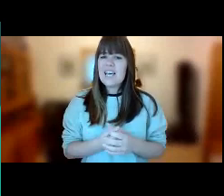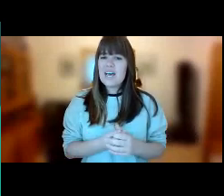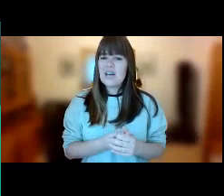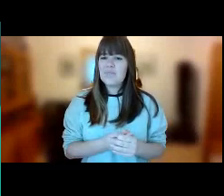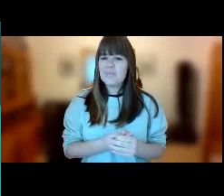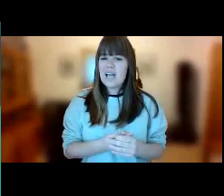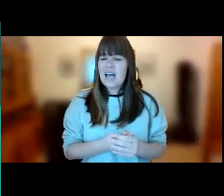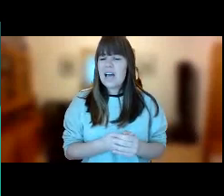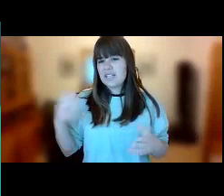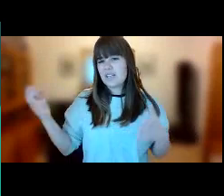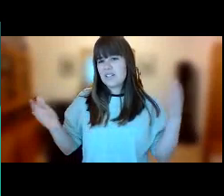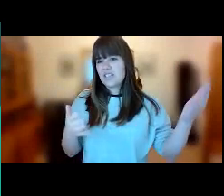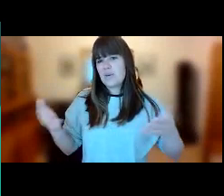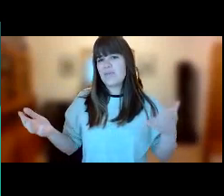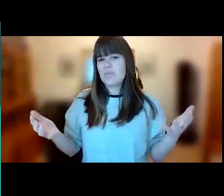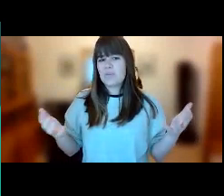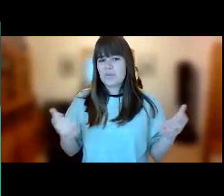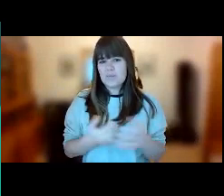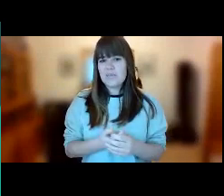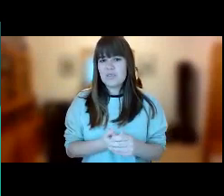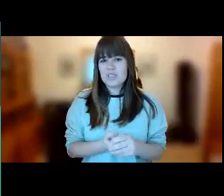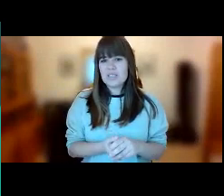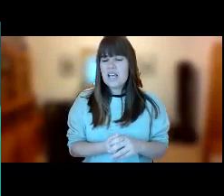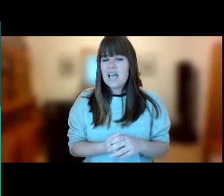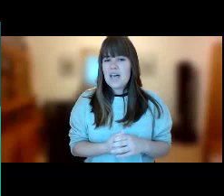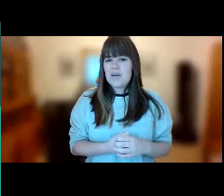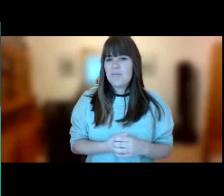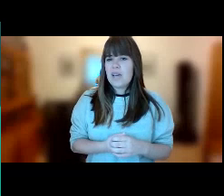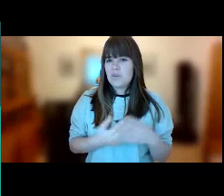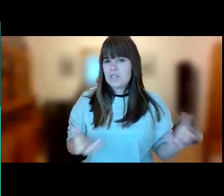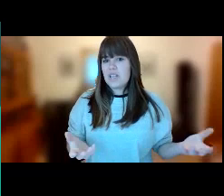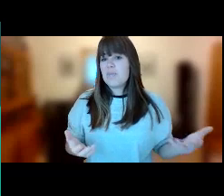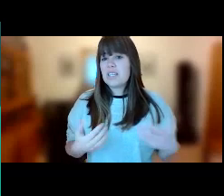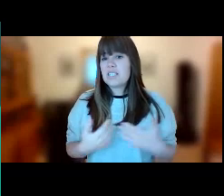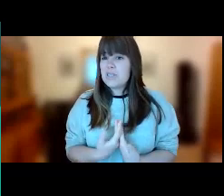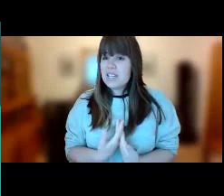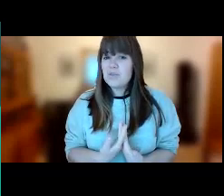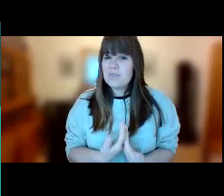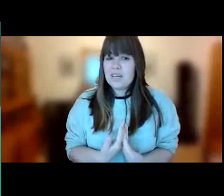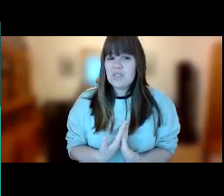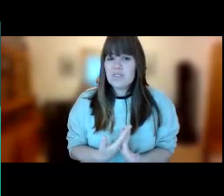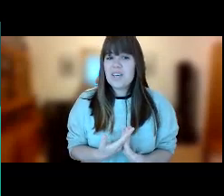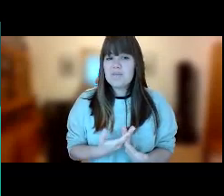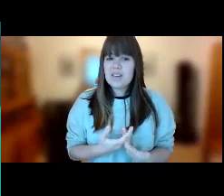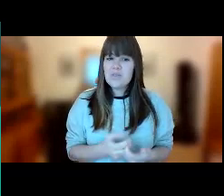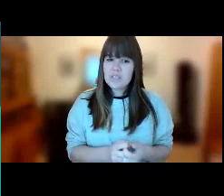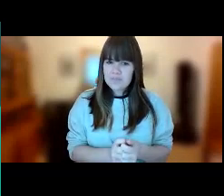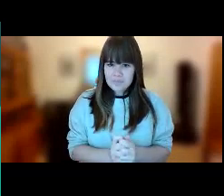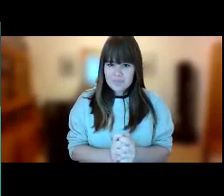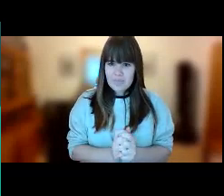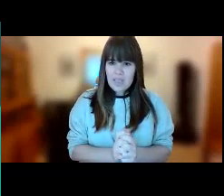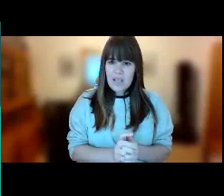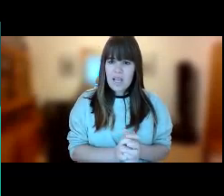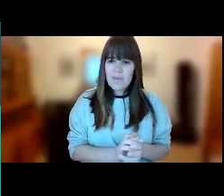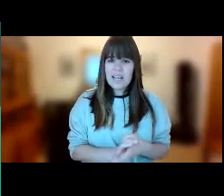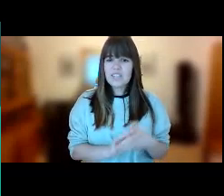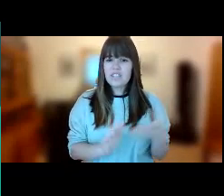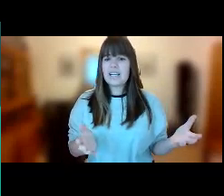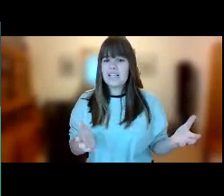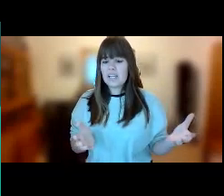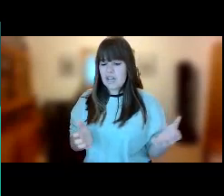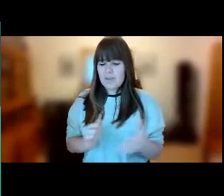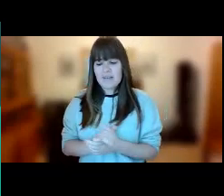realise, how that's then going to shape other people's perceptions and also that person's potential perceptions of themselves.